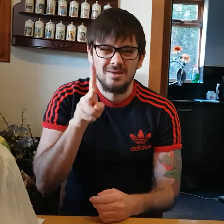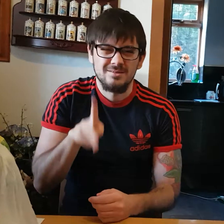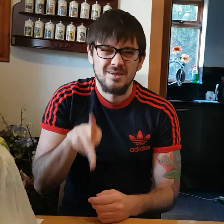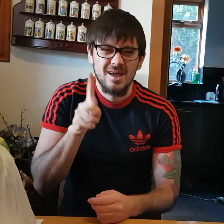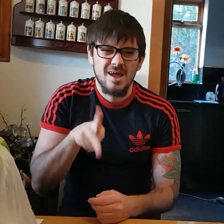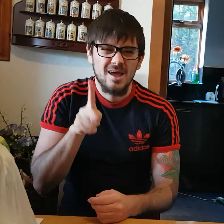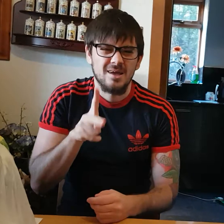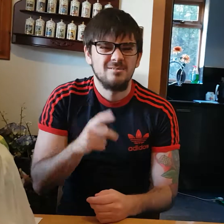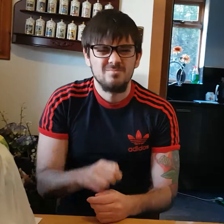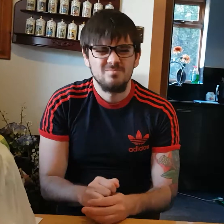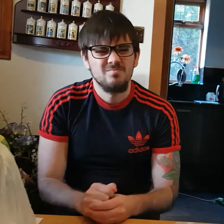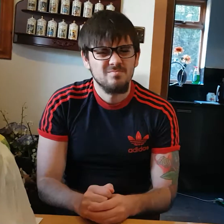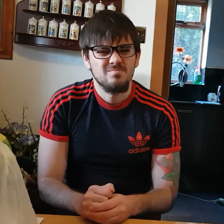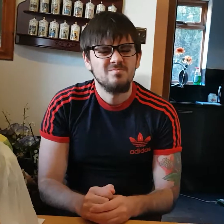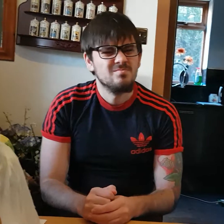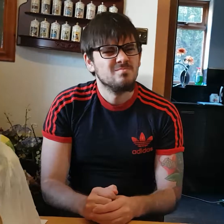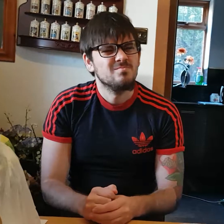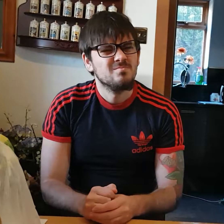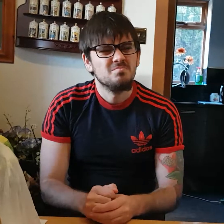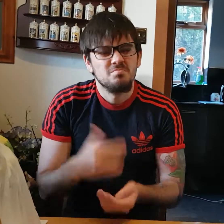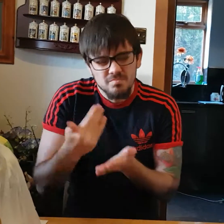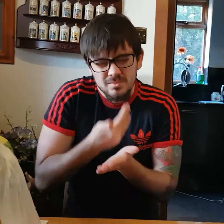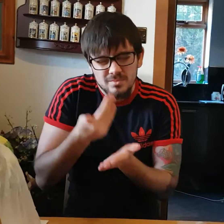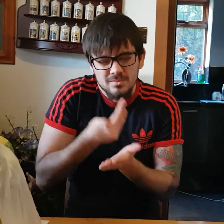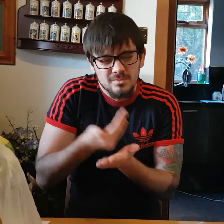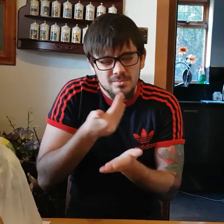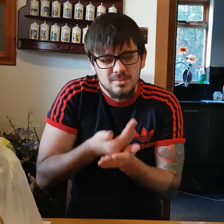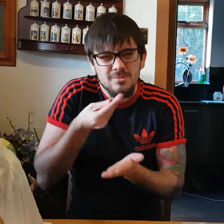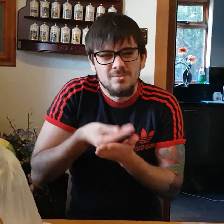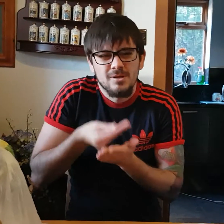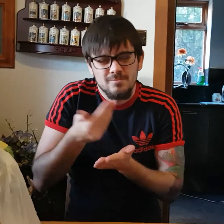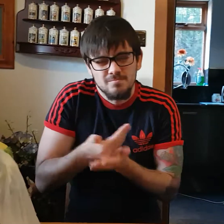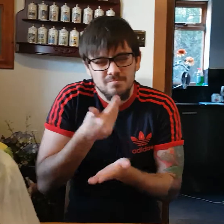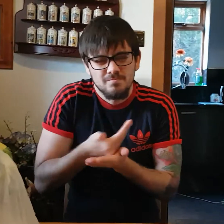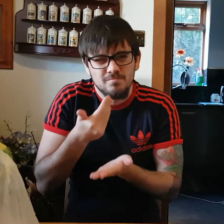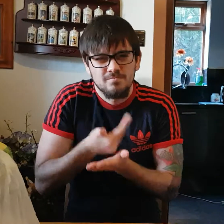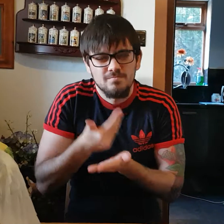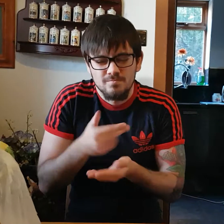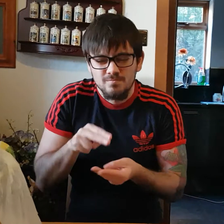I would like to go back to Thailand again. You know, I'm saving money.